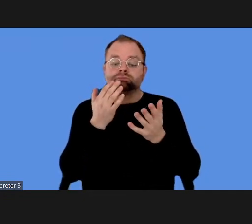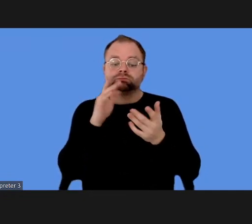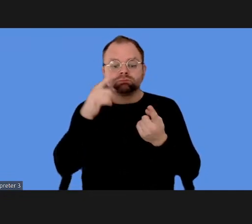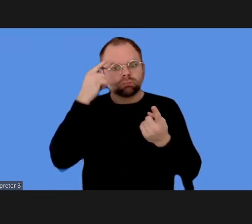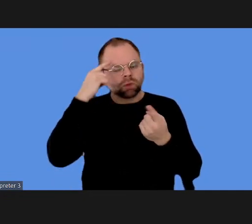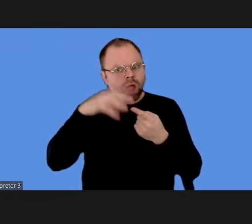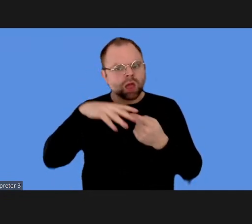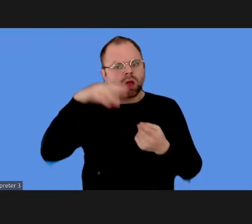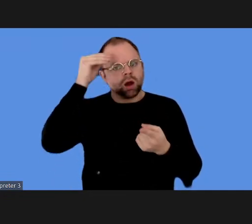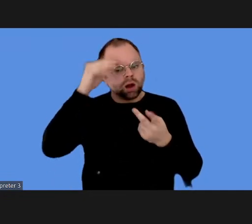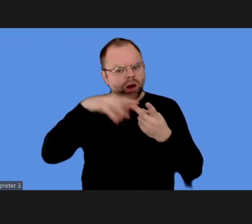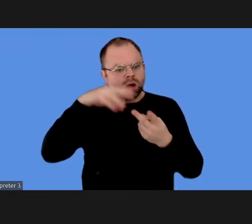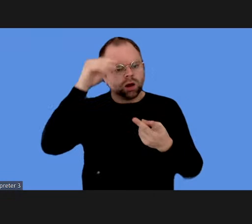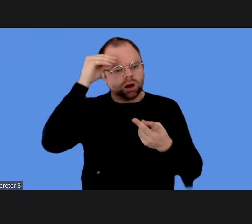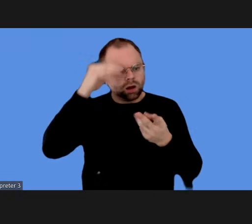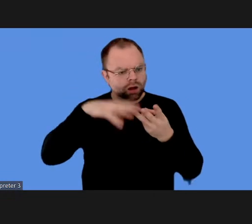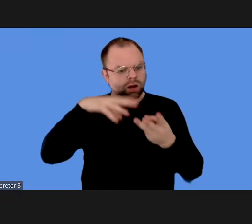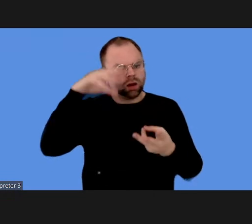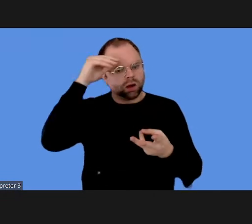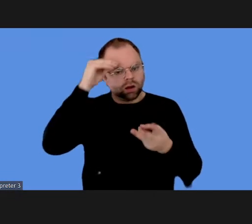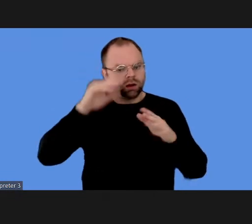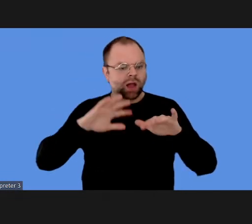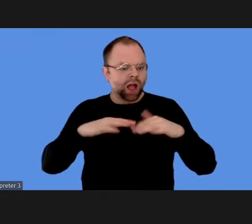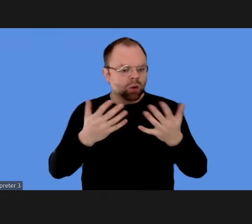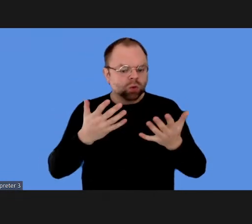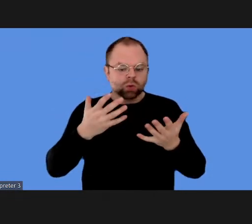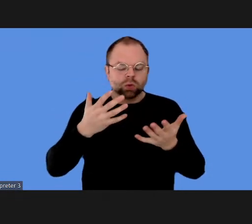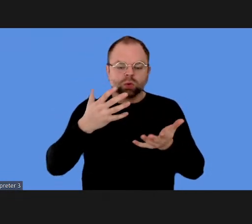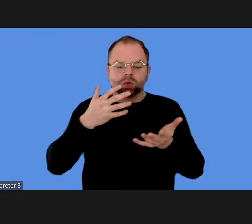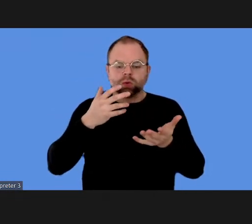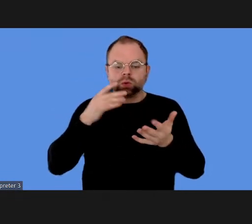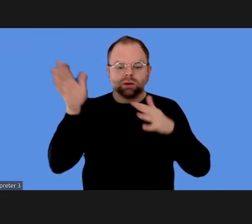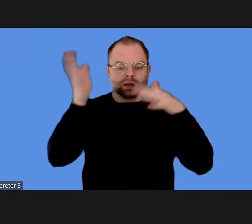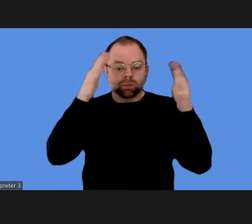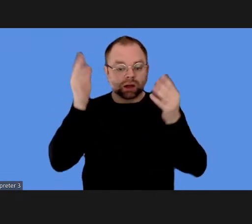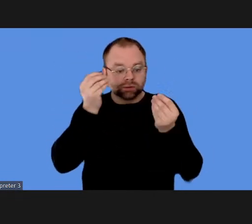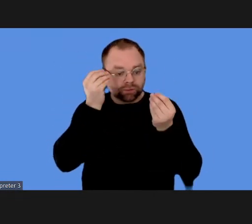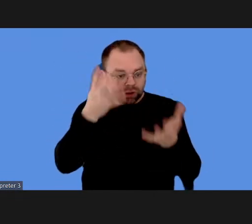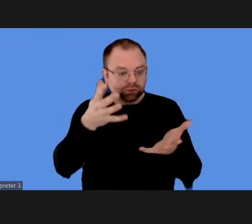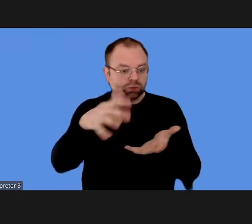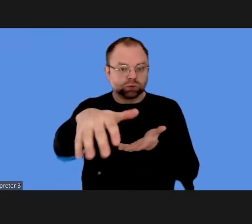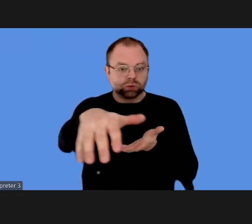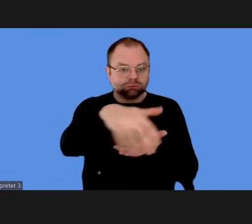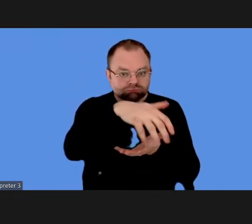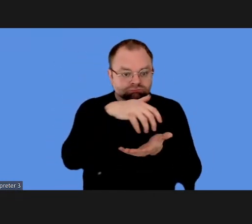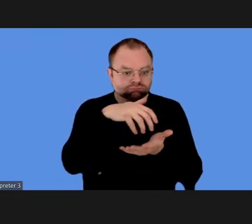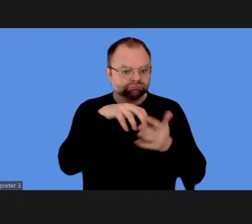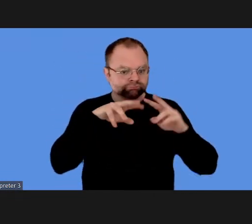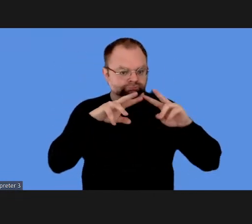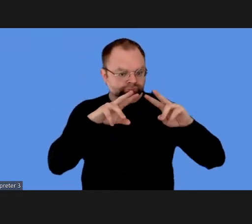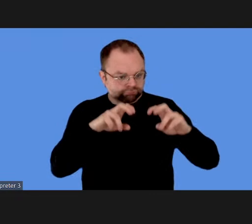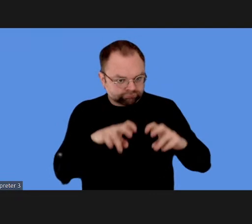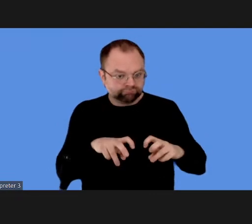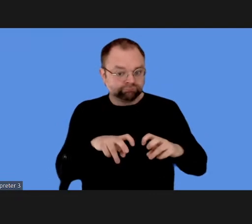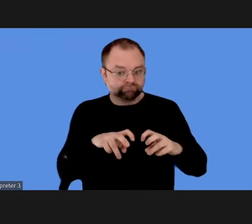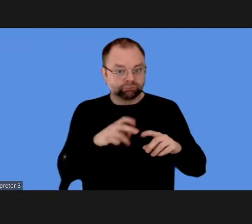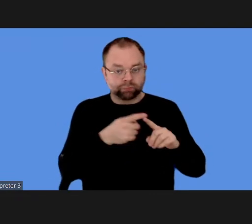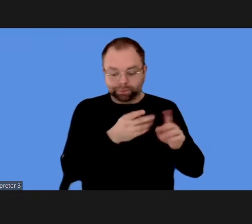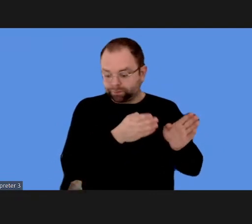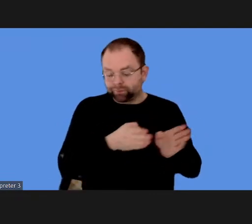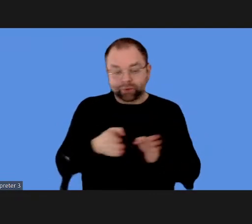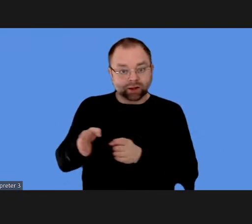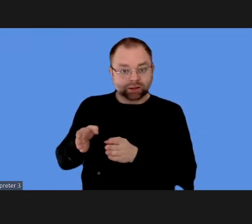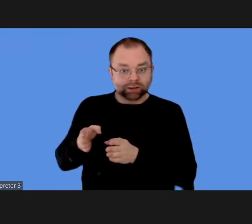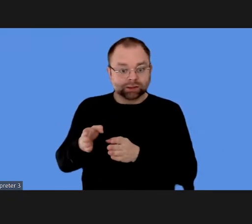floor. Thank you very much, Mr. Chair. So what I would like to do is, I try to make more